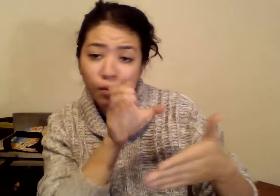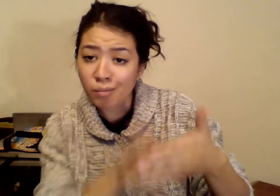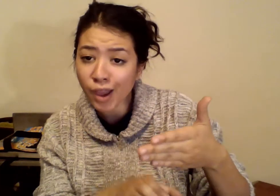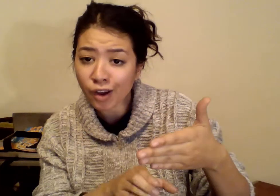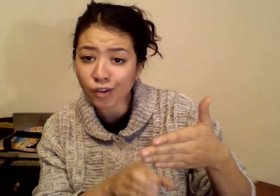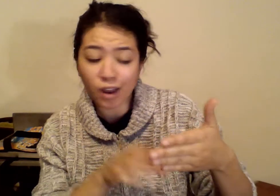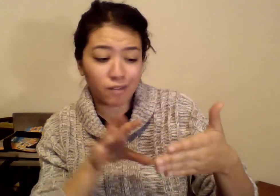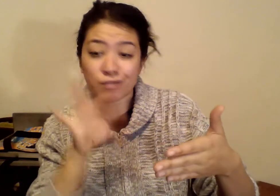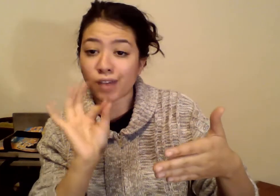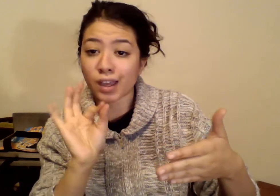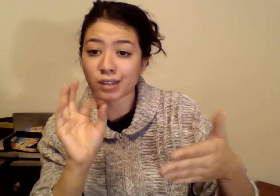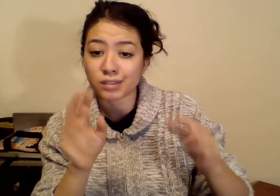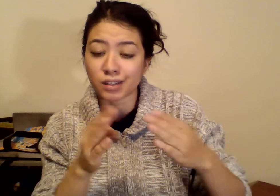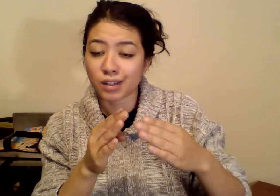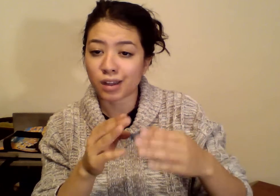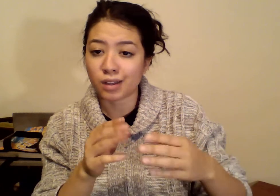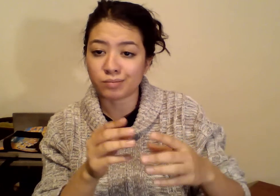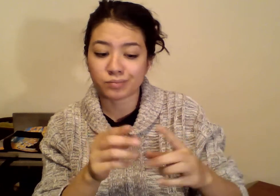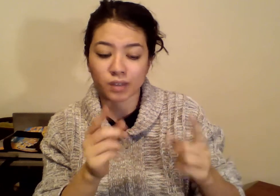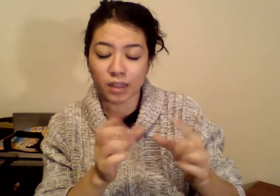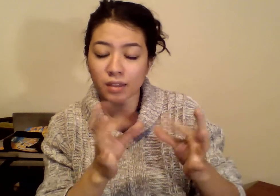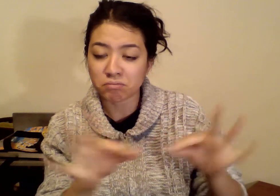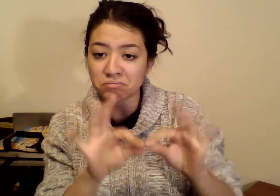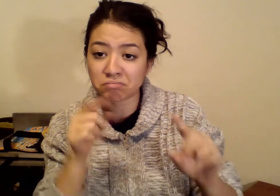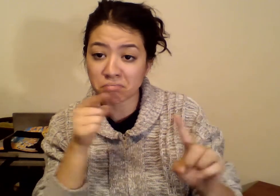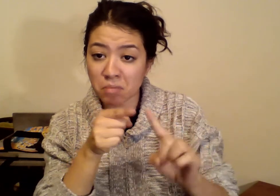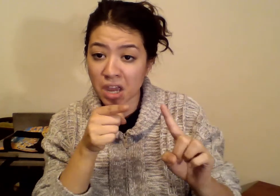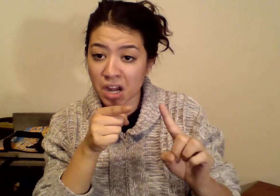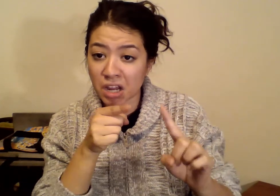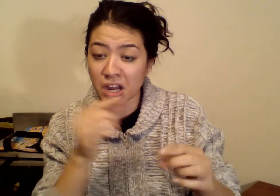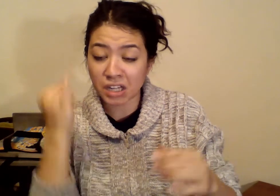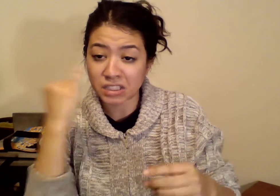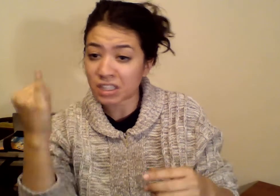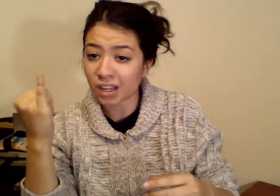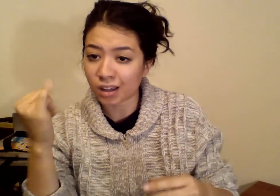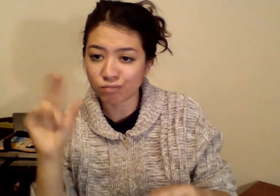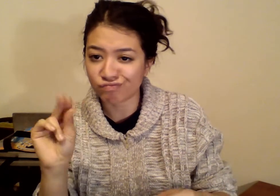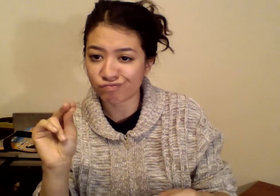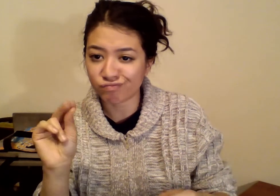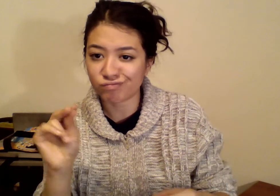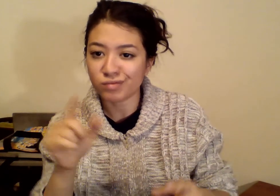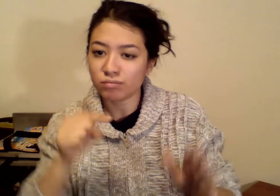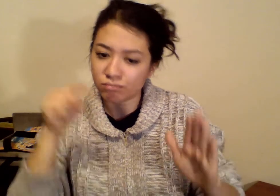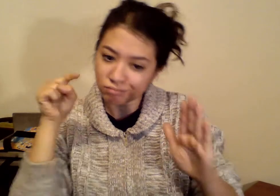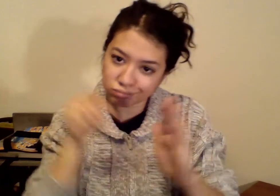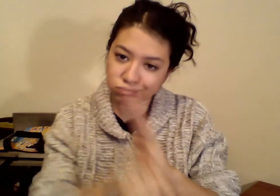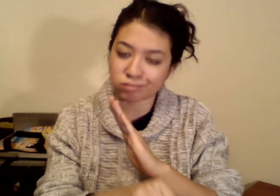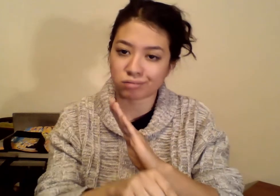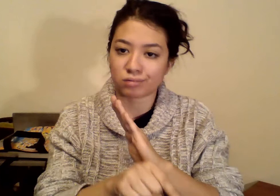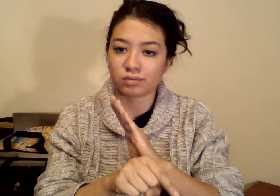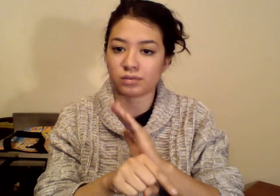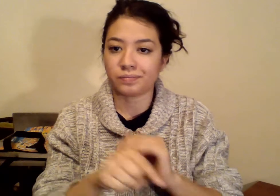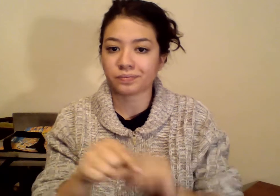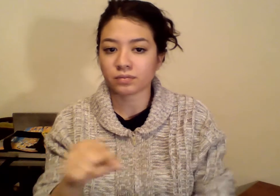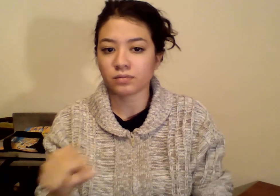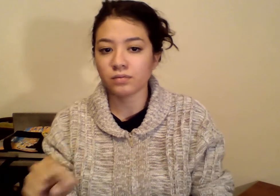to do a real research project. So they look at these titles and main ideas, and then they go off and start